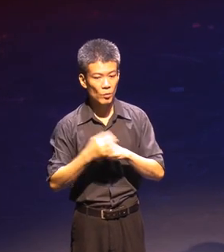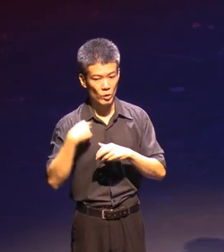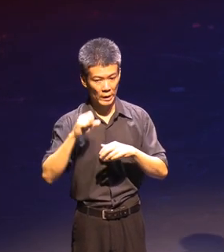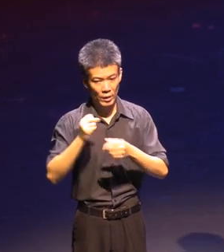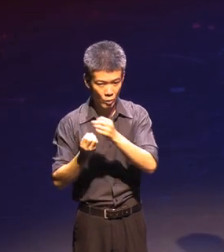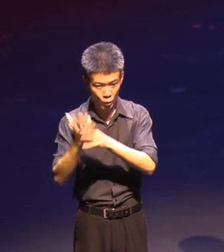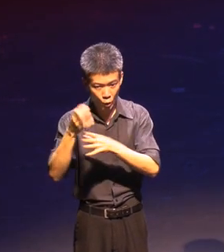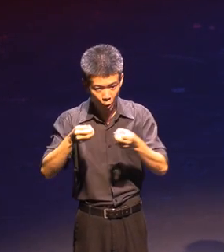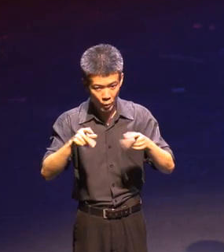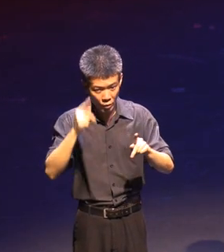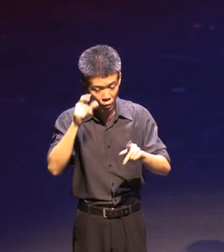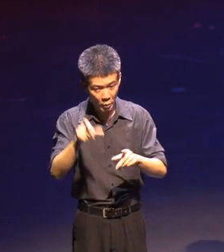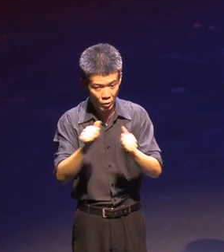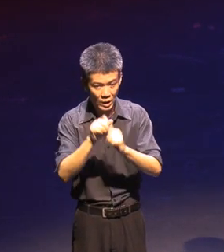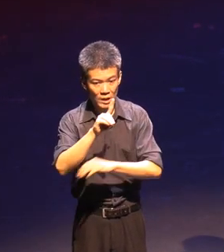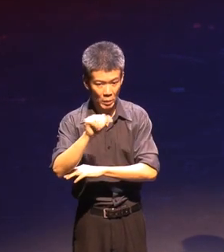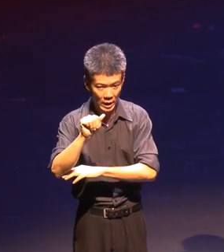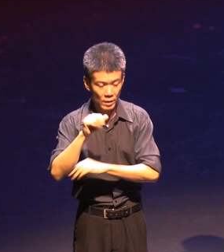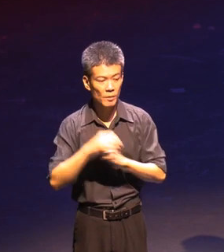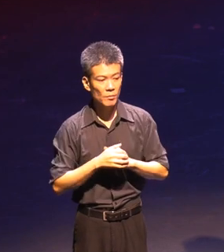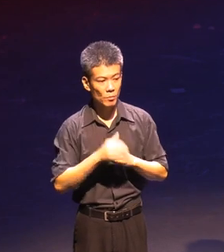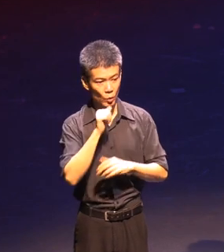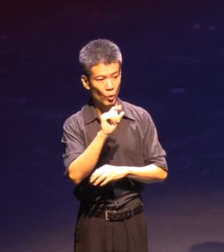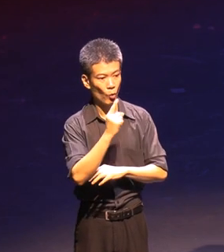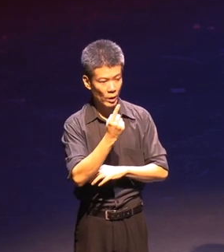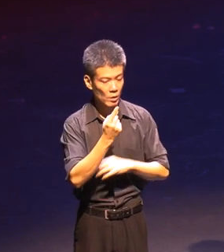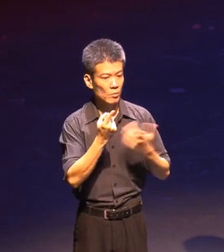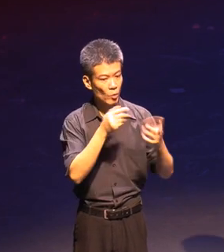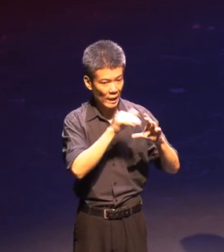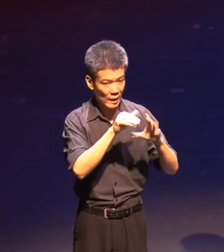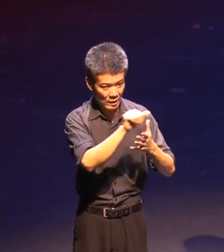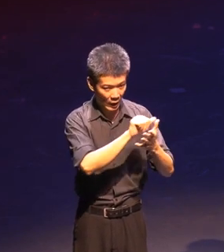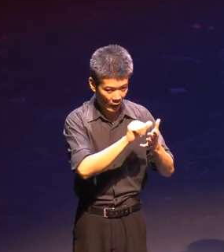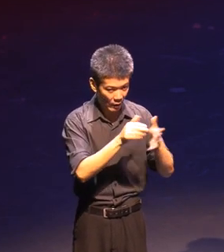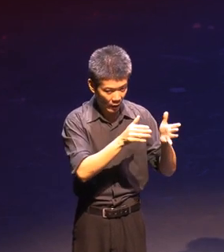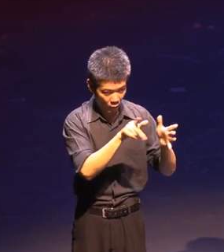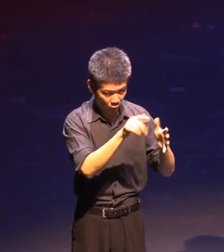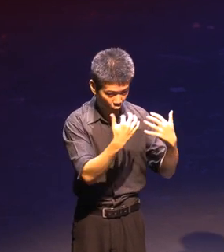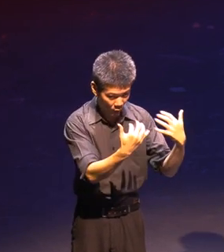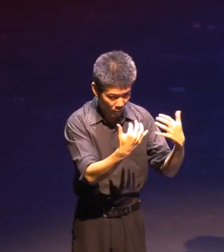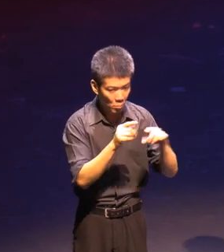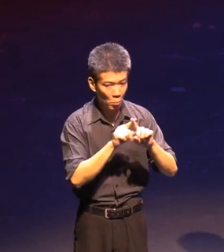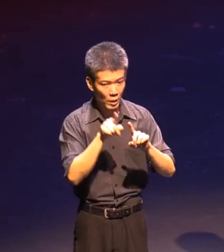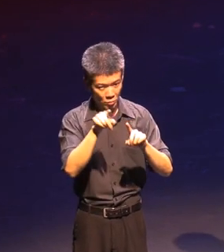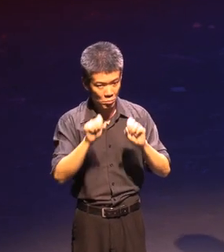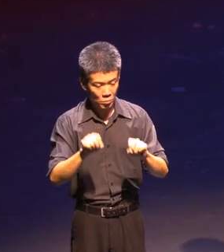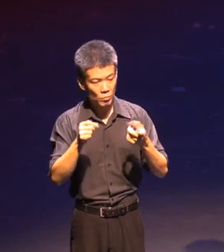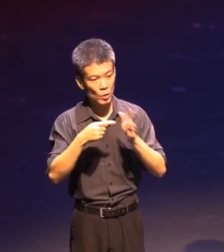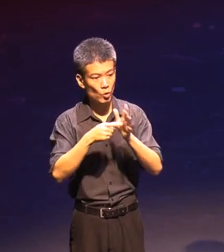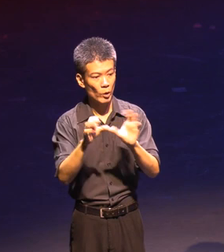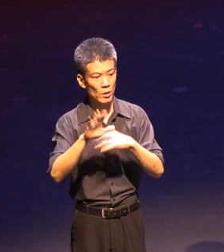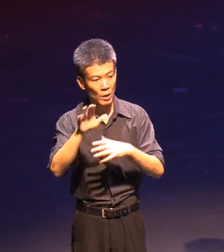we can grow the opportunities for persons with disabilities, not only to access the arts as audiences, but also